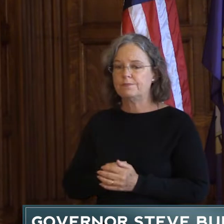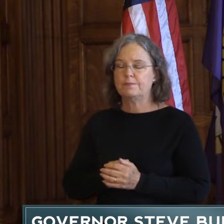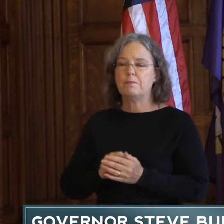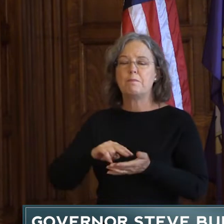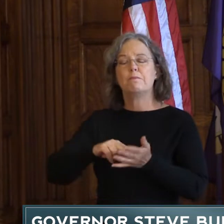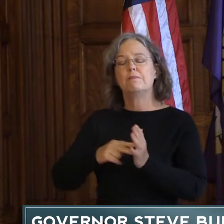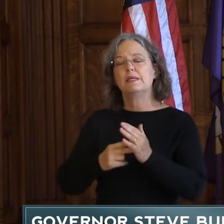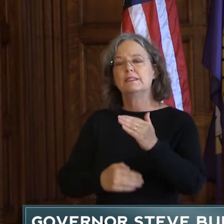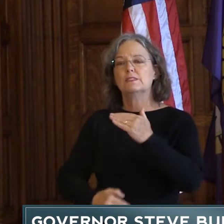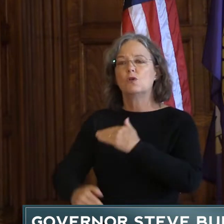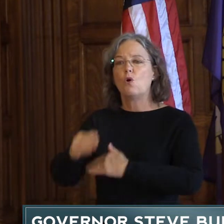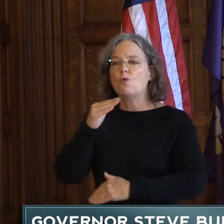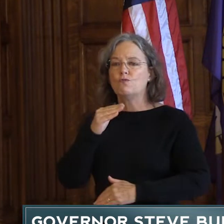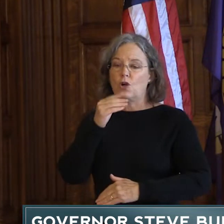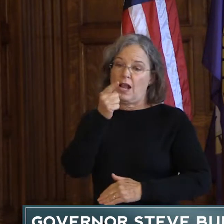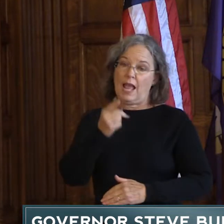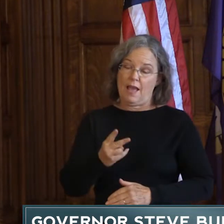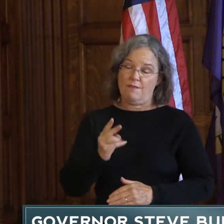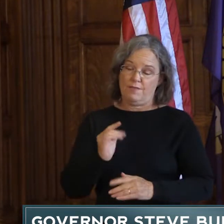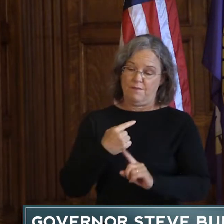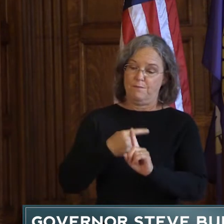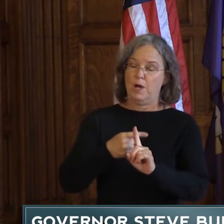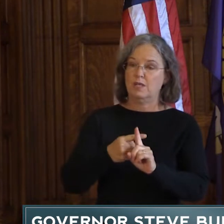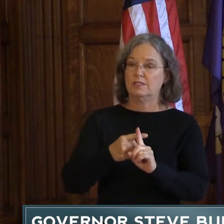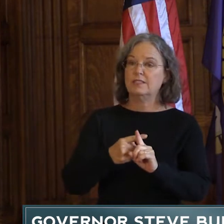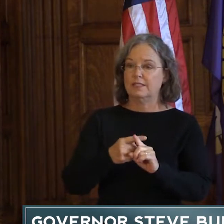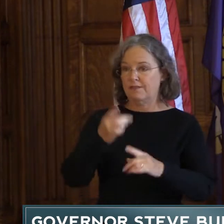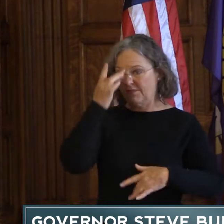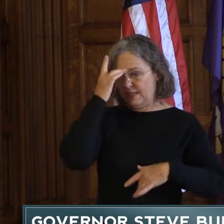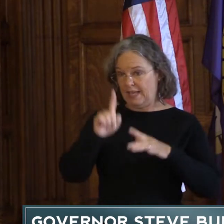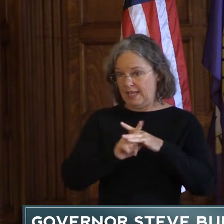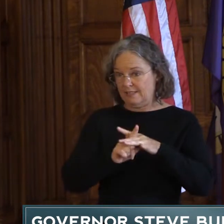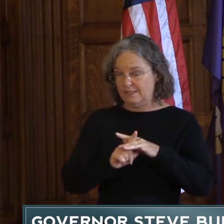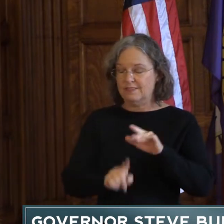cases, half our positive cases were identified